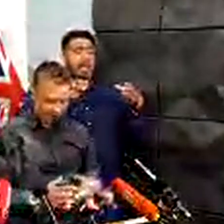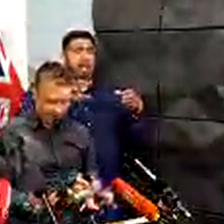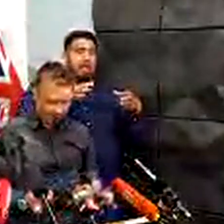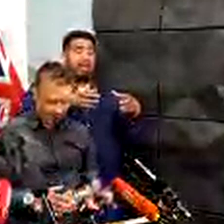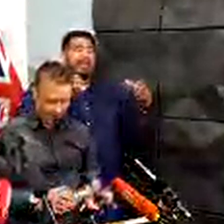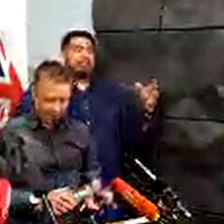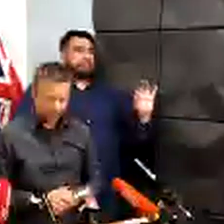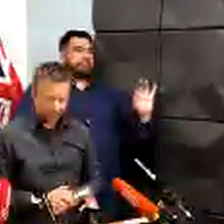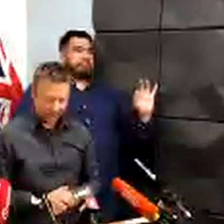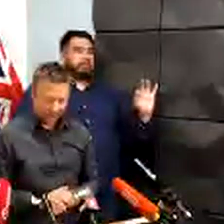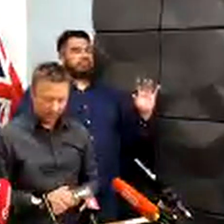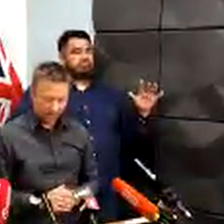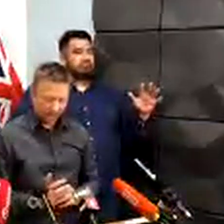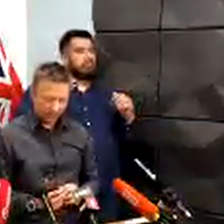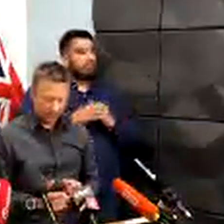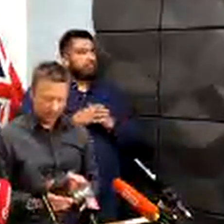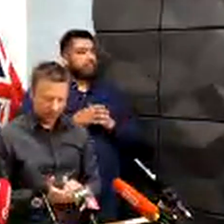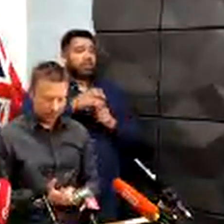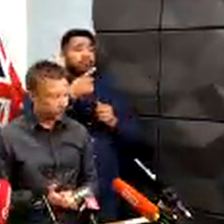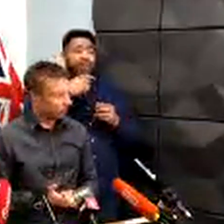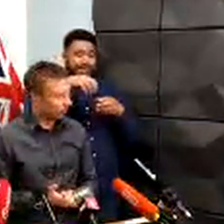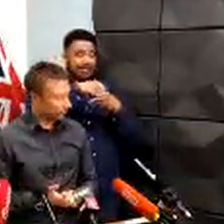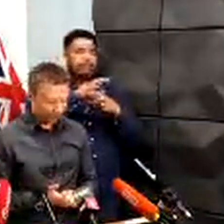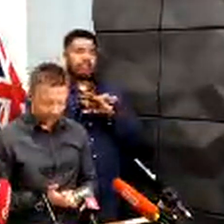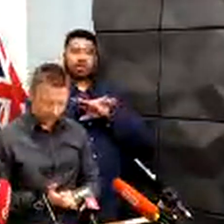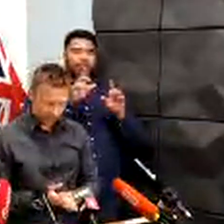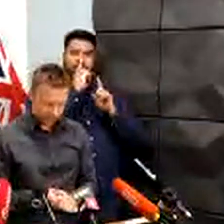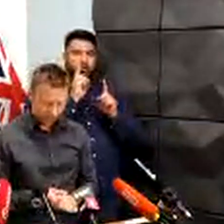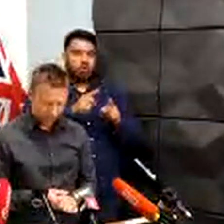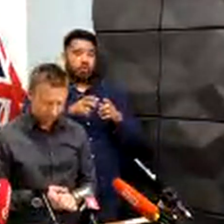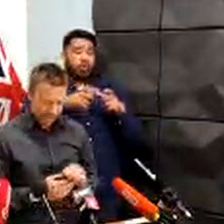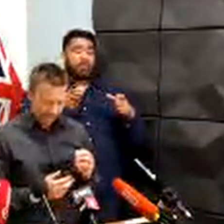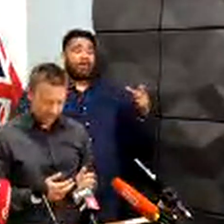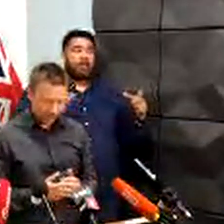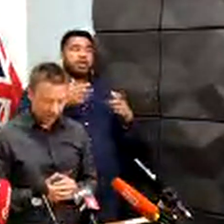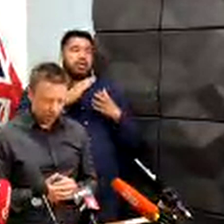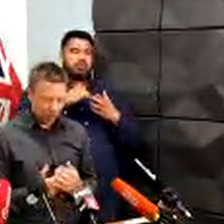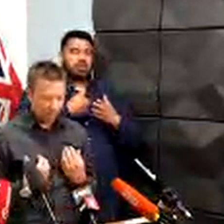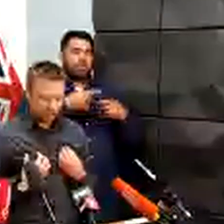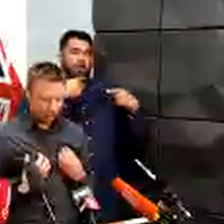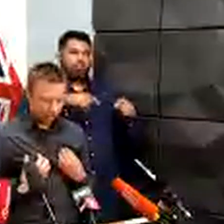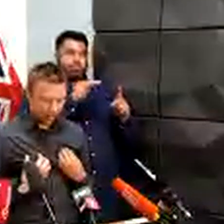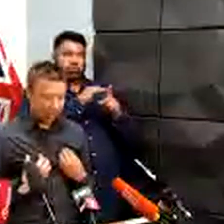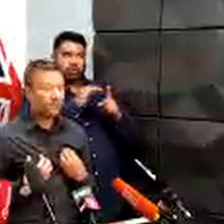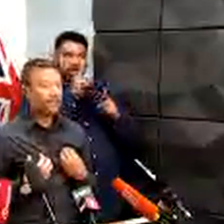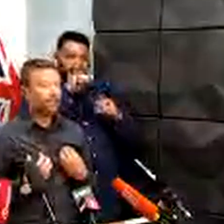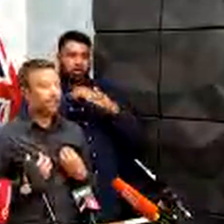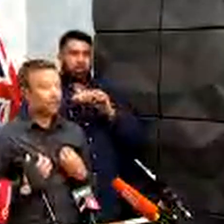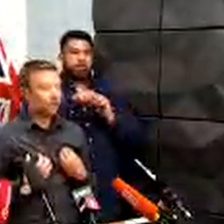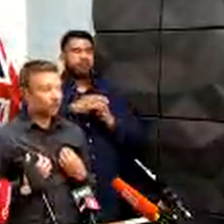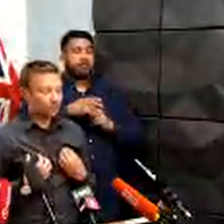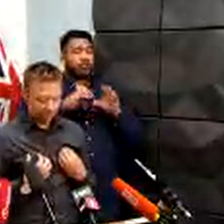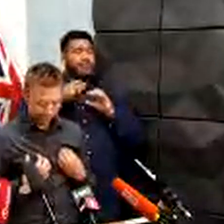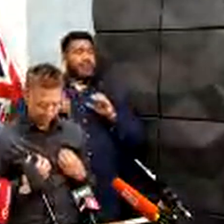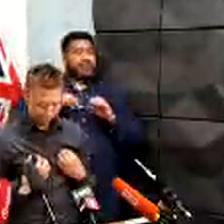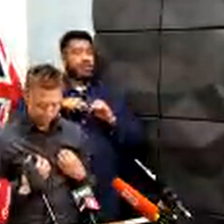red zone is a no-go for GNS staff, and the other zones need special approval. As scientists, we need a strong reason to enter the